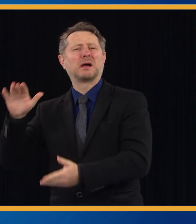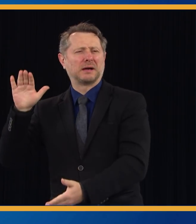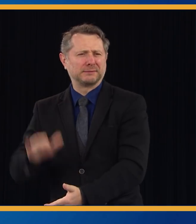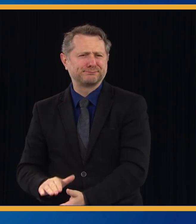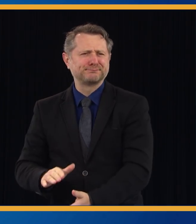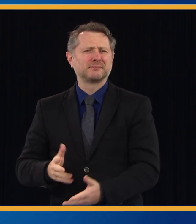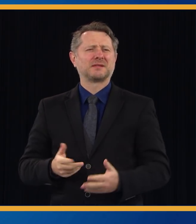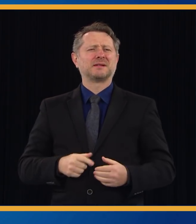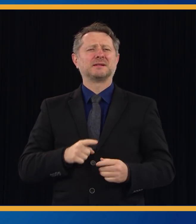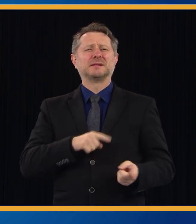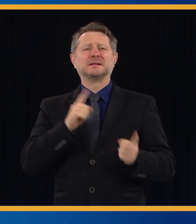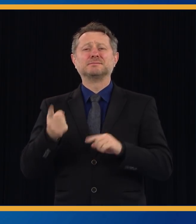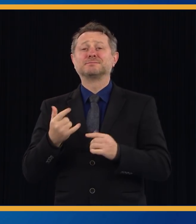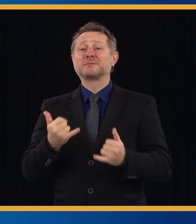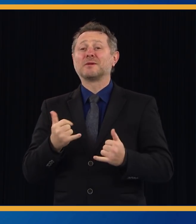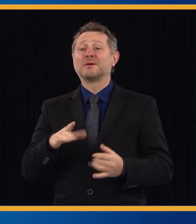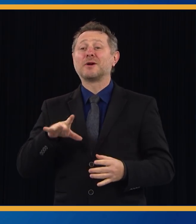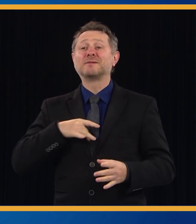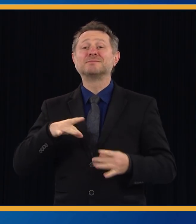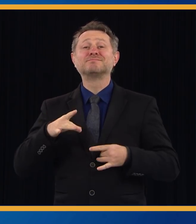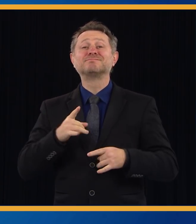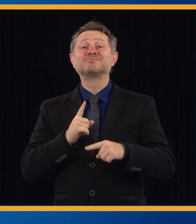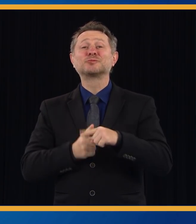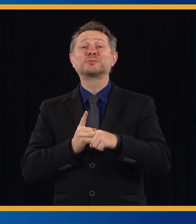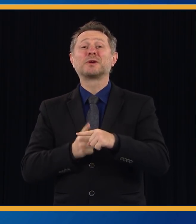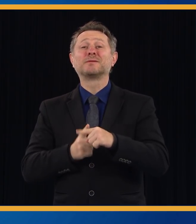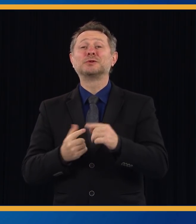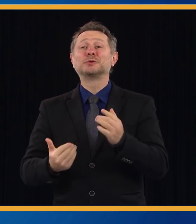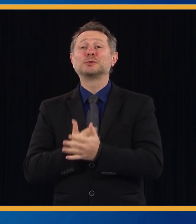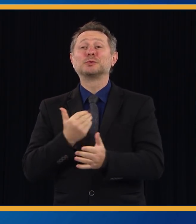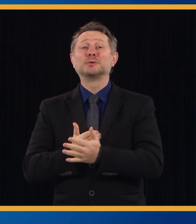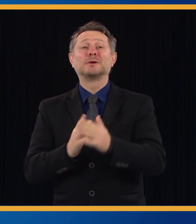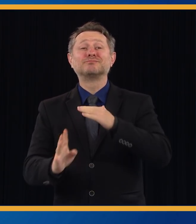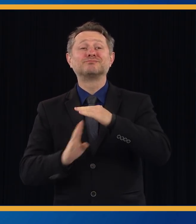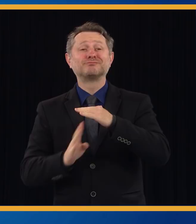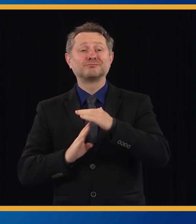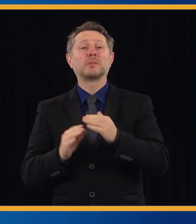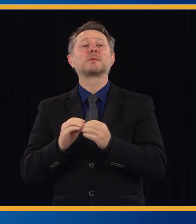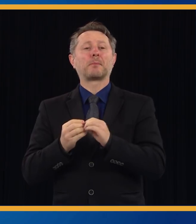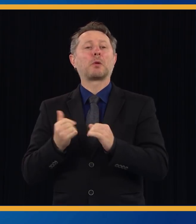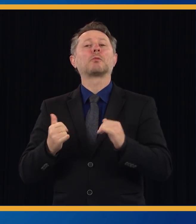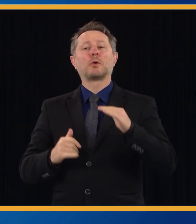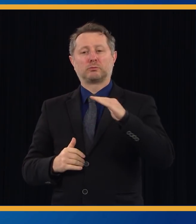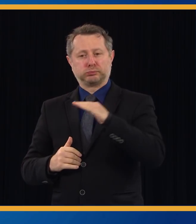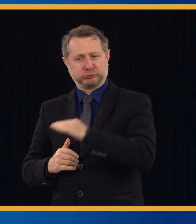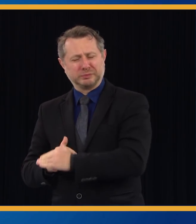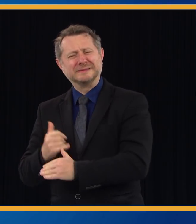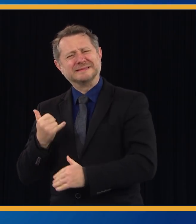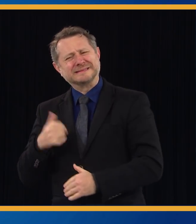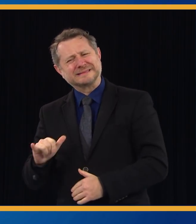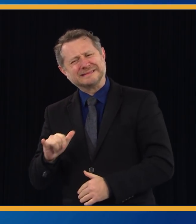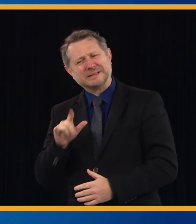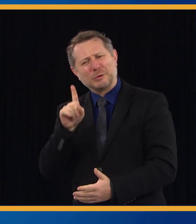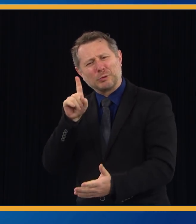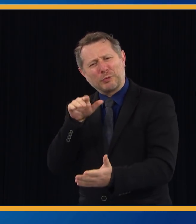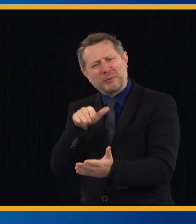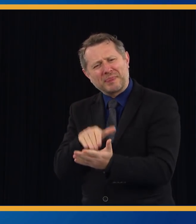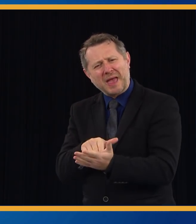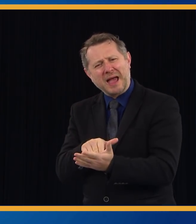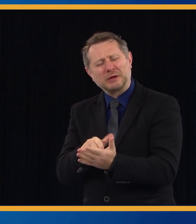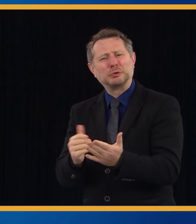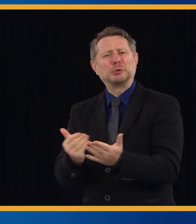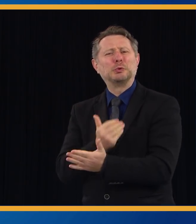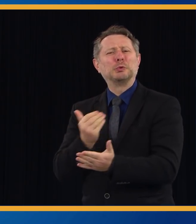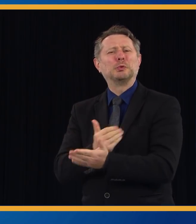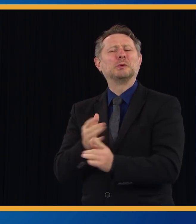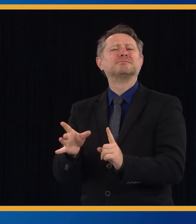Even the number of new COVID cases is down, still not good. Still 1,000 new COVID